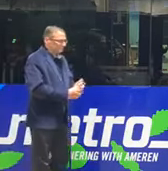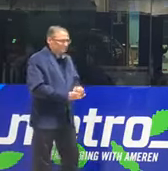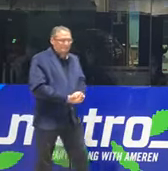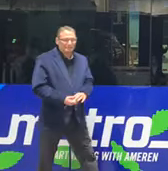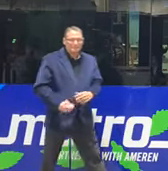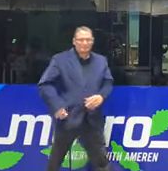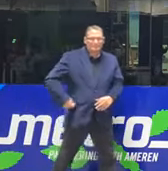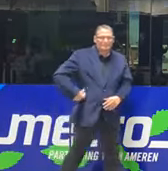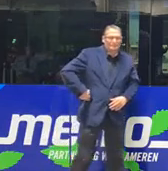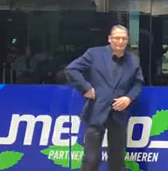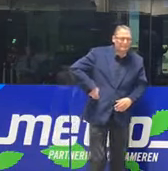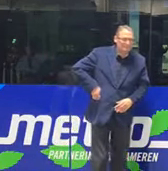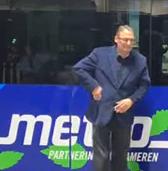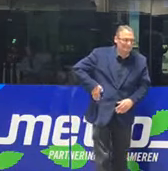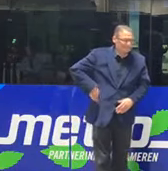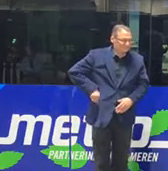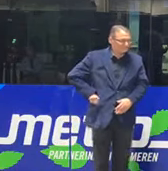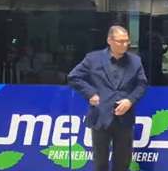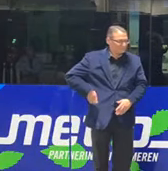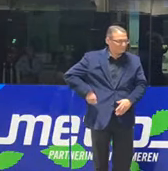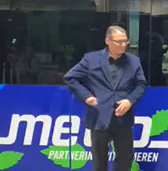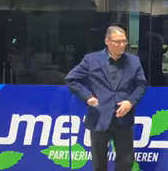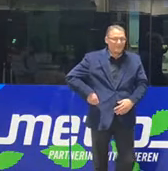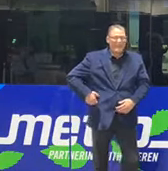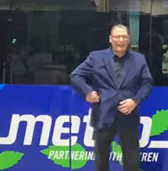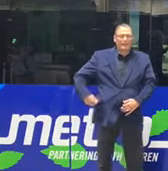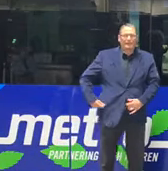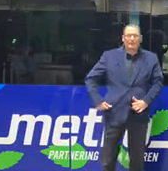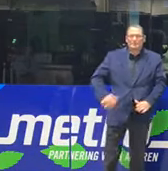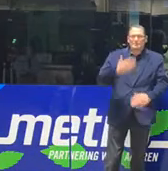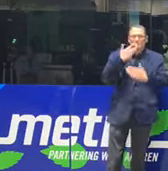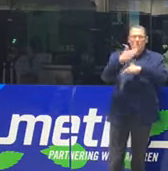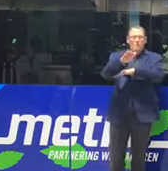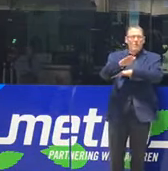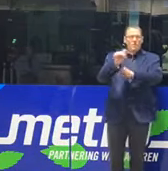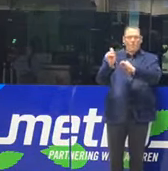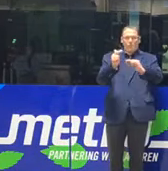Good afternoon, everybody. Thank you so much for